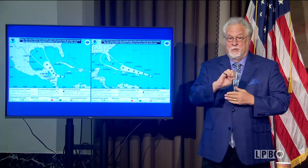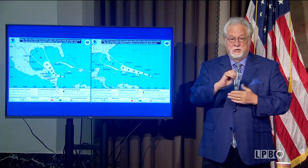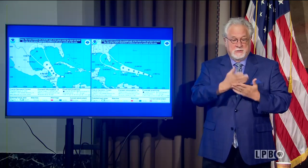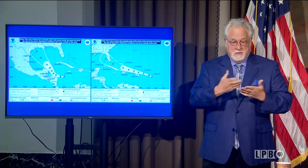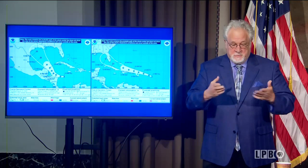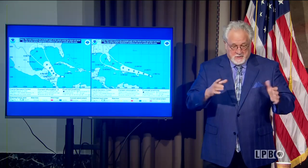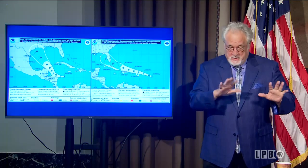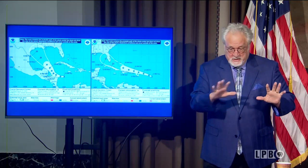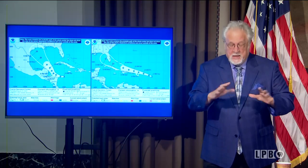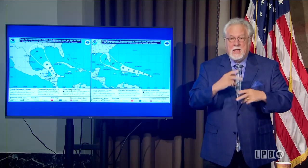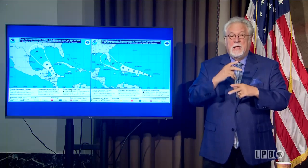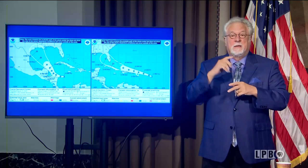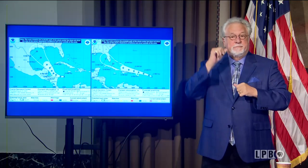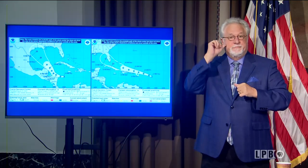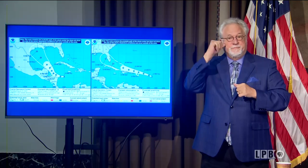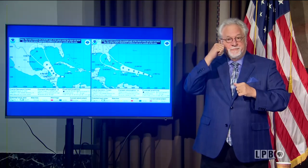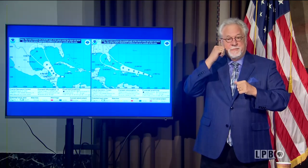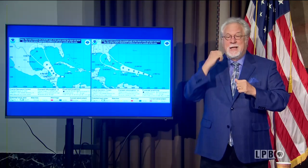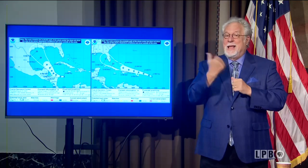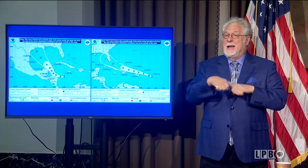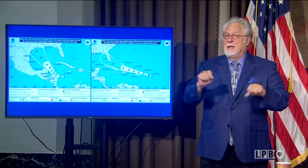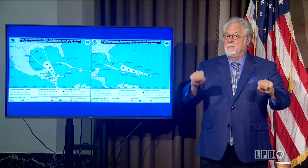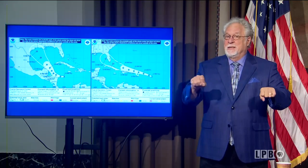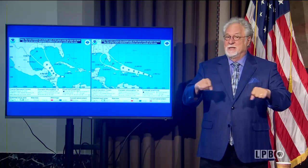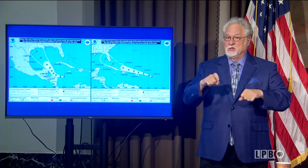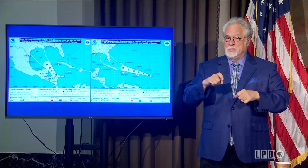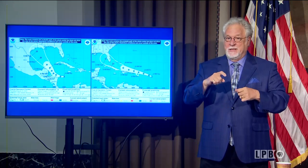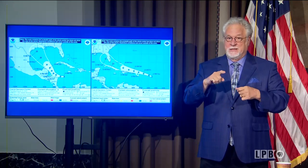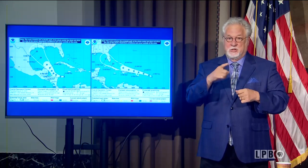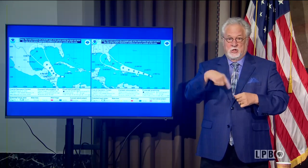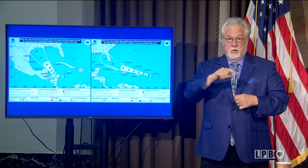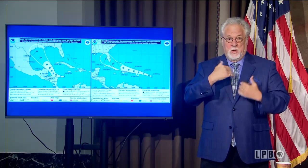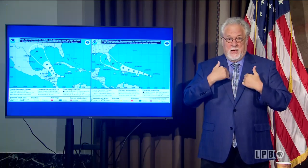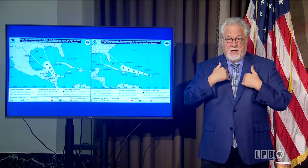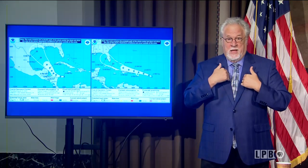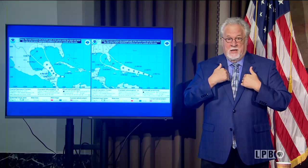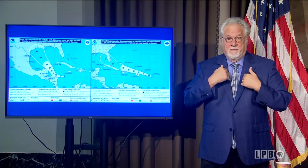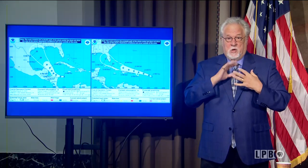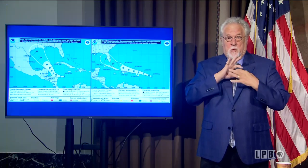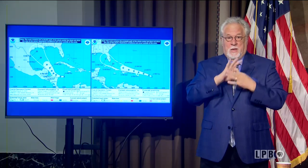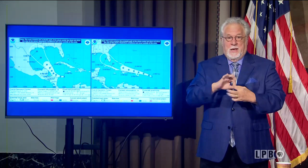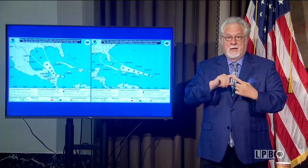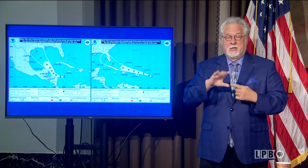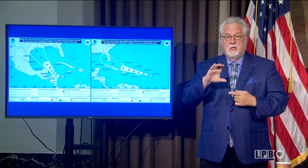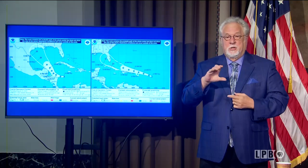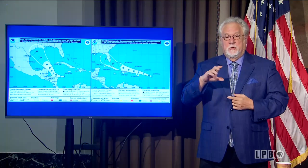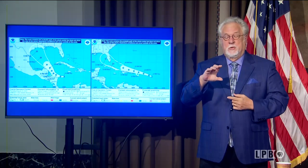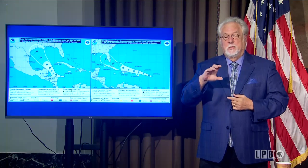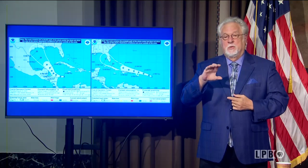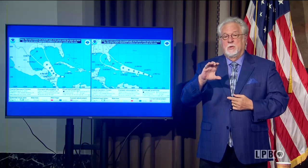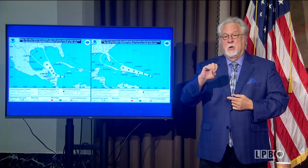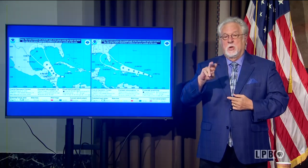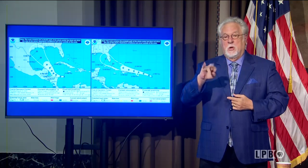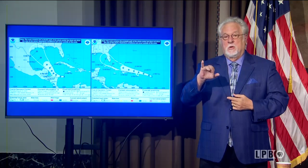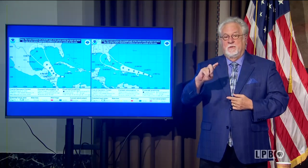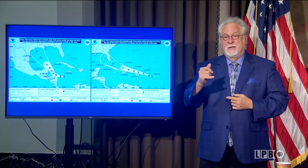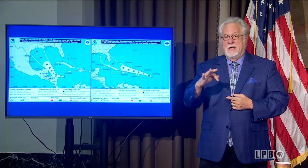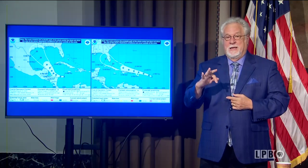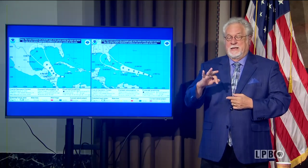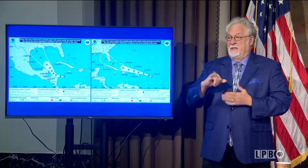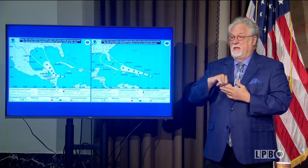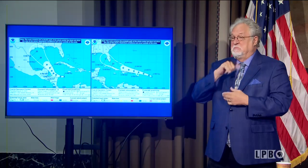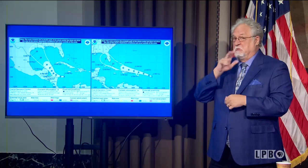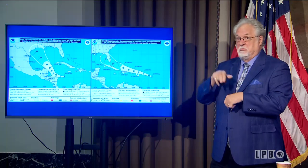supplies. Keep in mind any potential needs that you may have that are related to the pandemic and you wouldn't ordinarily